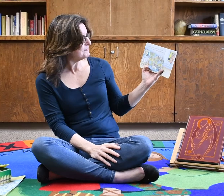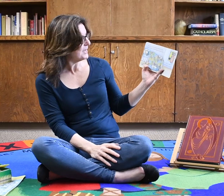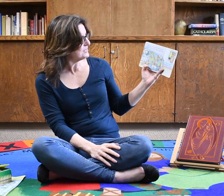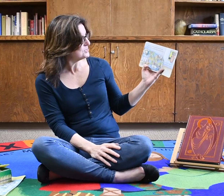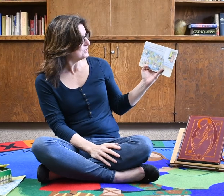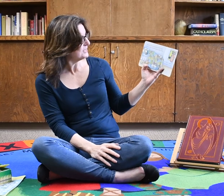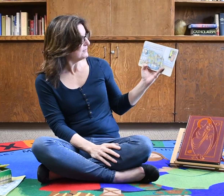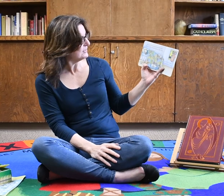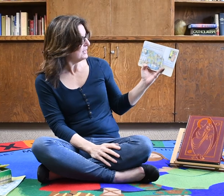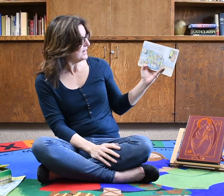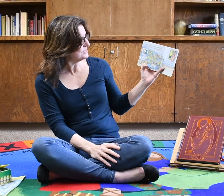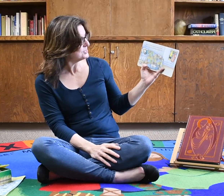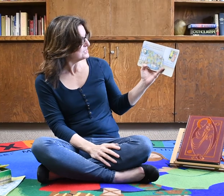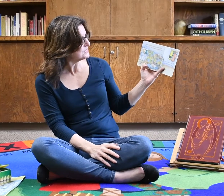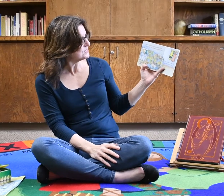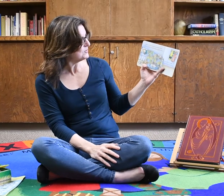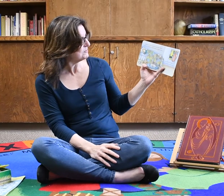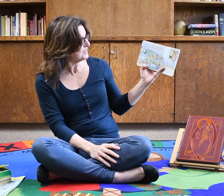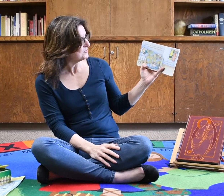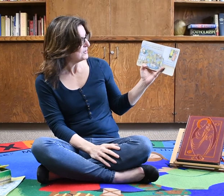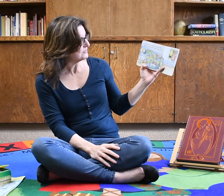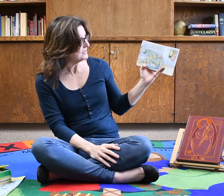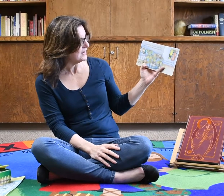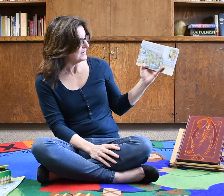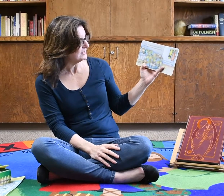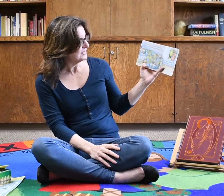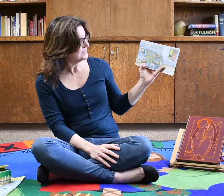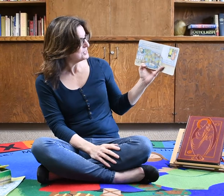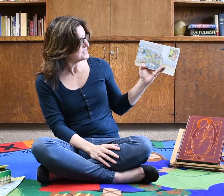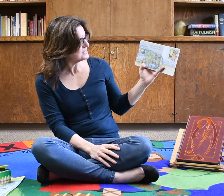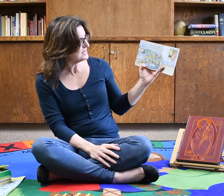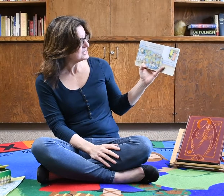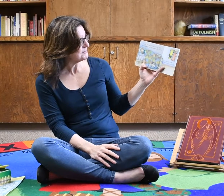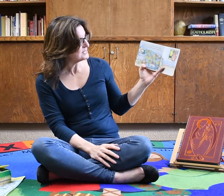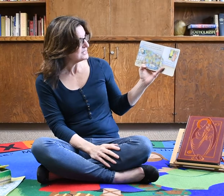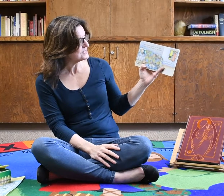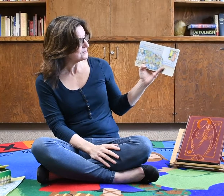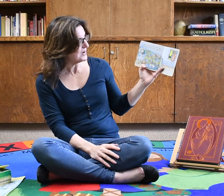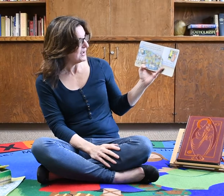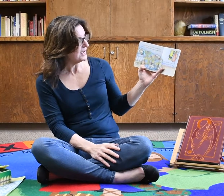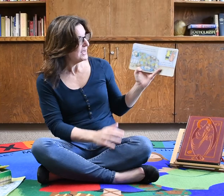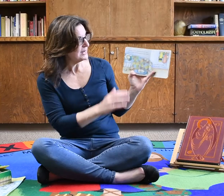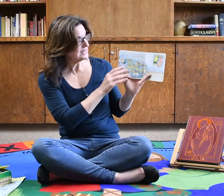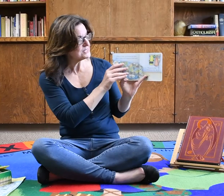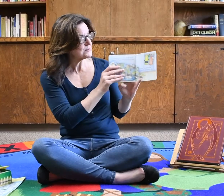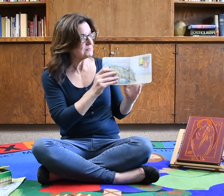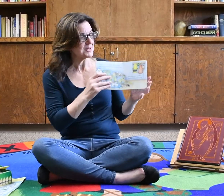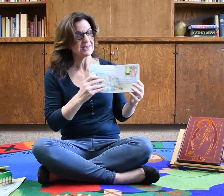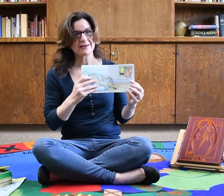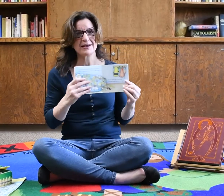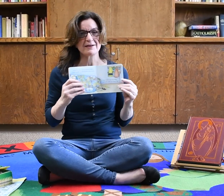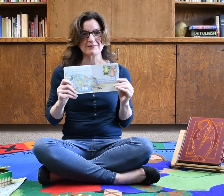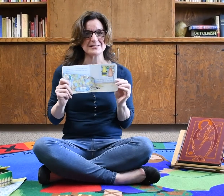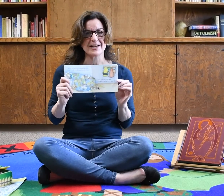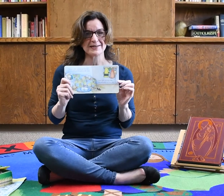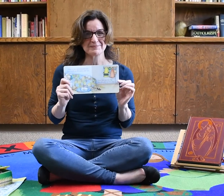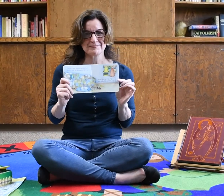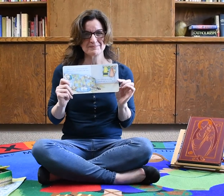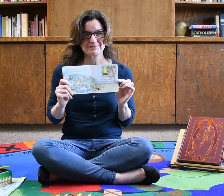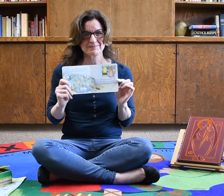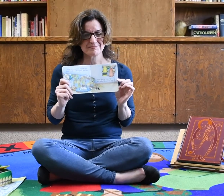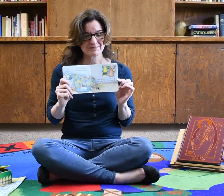Going to bed, turning out the light, Jesus is with me throughout the night. Jesus takes my sins away, and he's with me every